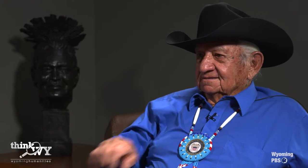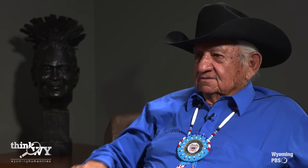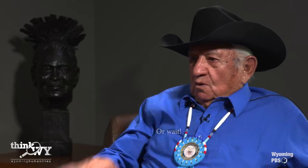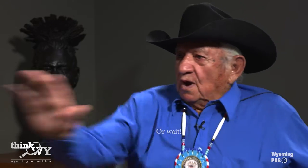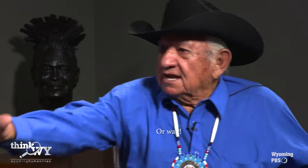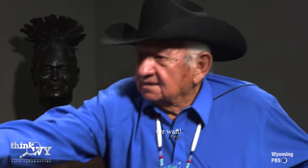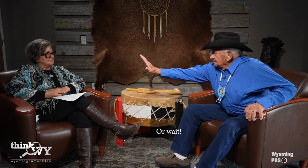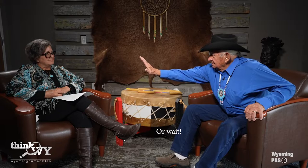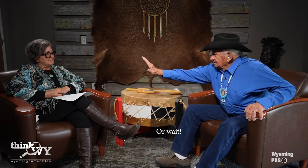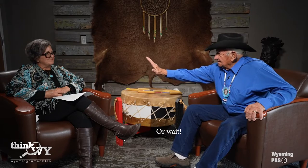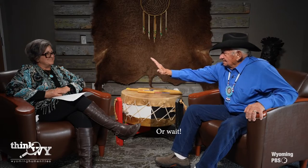Or wait!